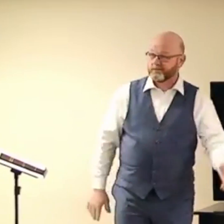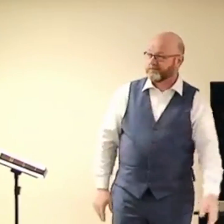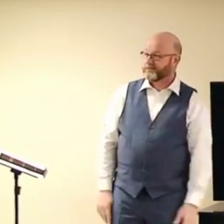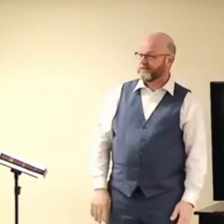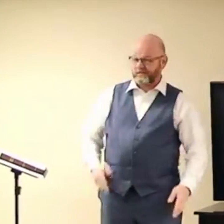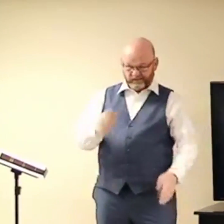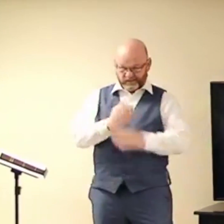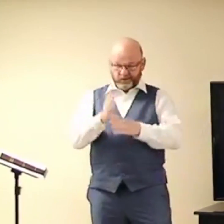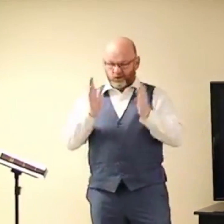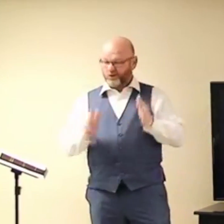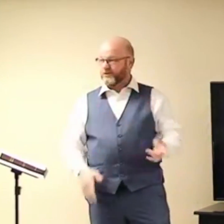was the kicker.